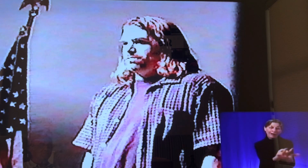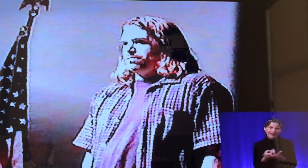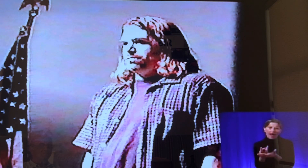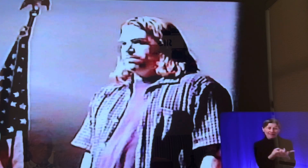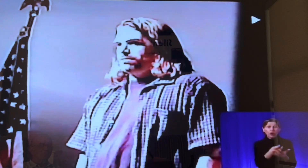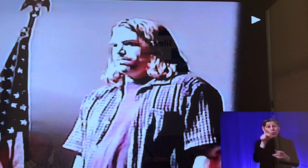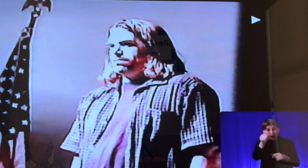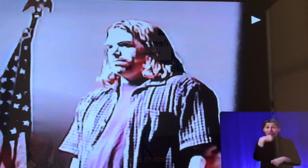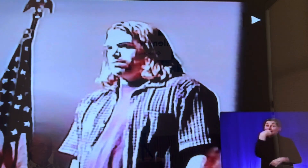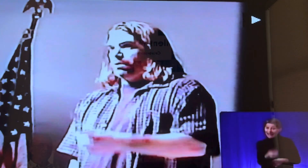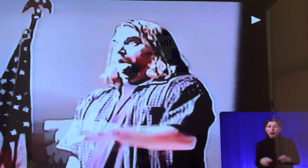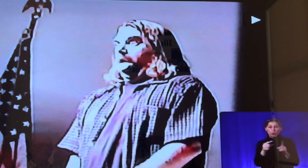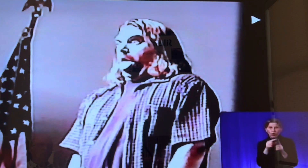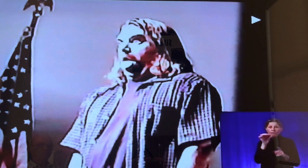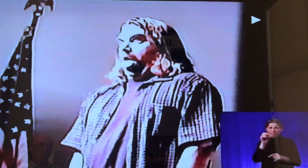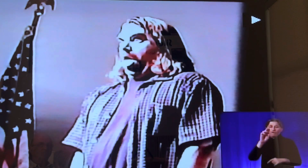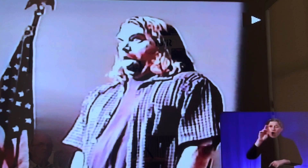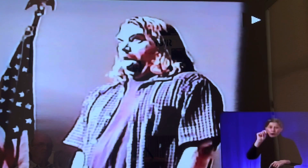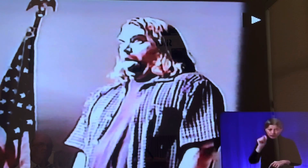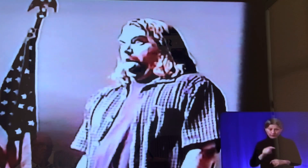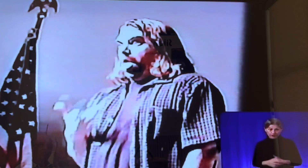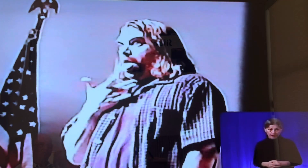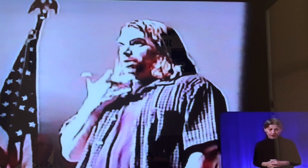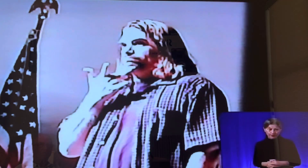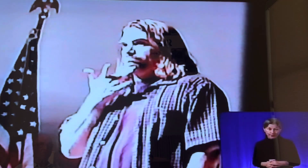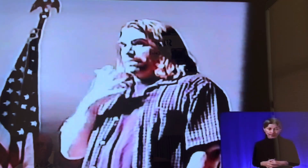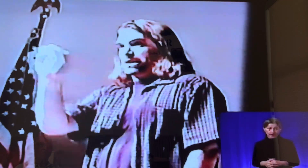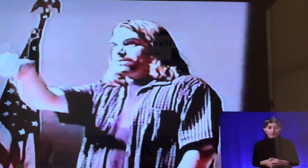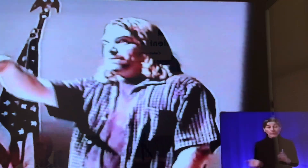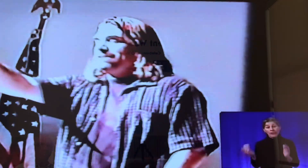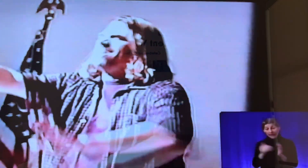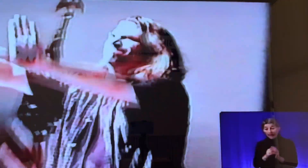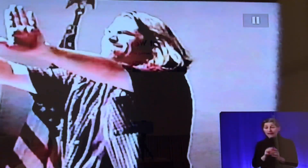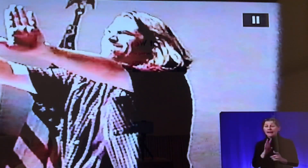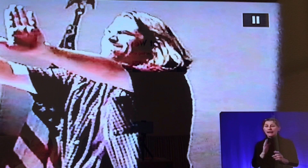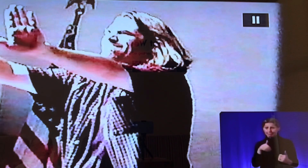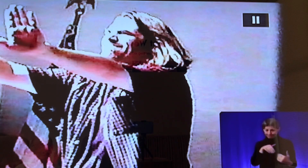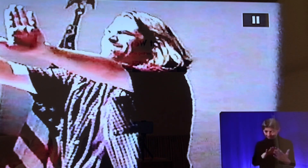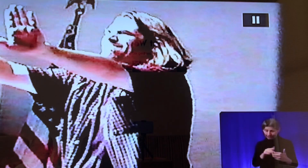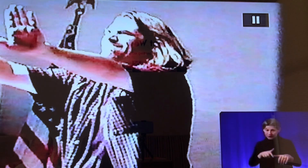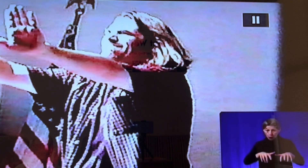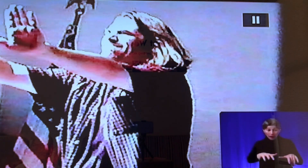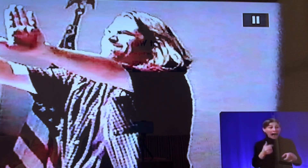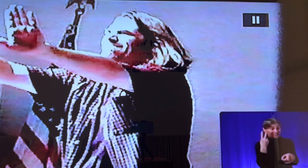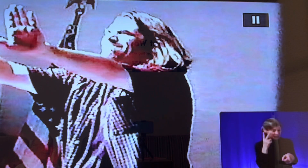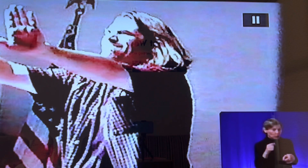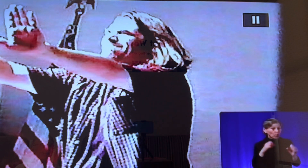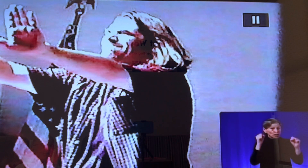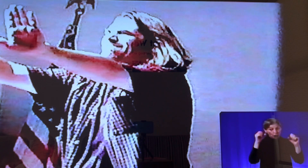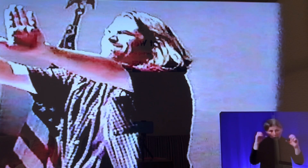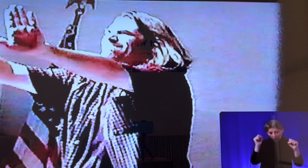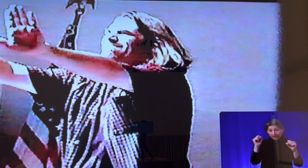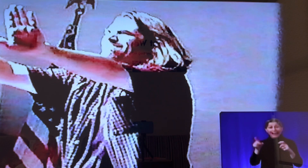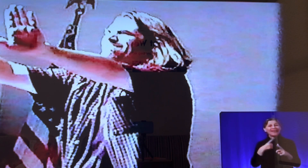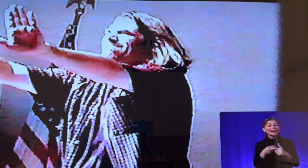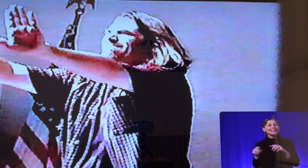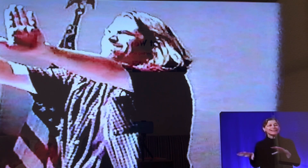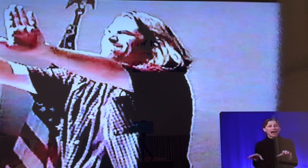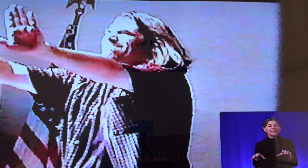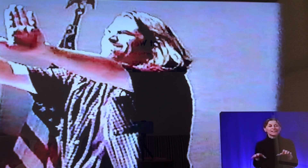that word, fart. Again, he's talking to the audience. I see you're shocked. And then he does the, you're so shocked your